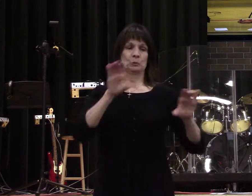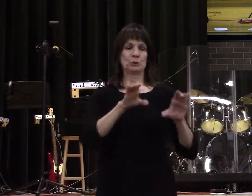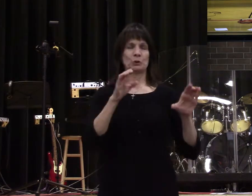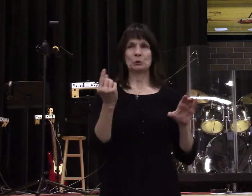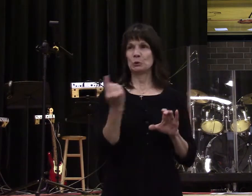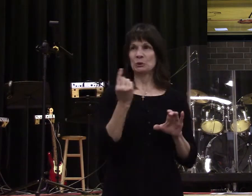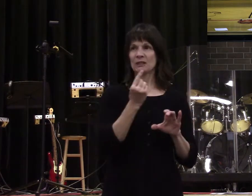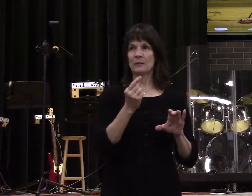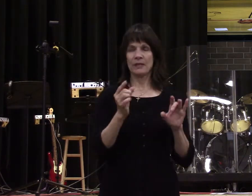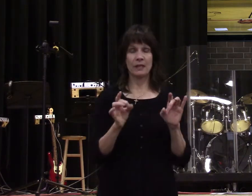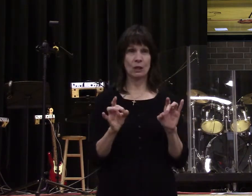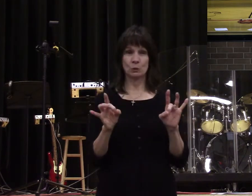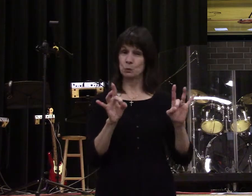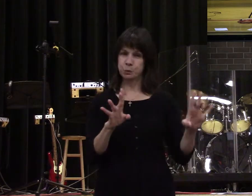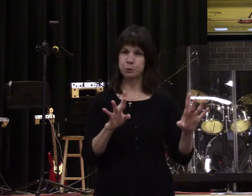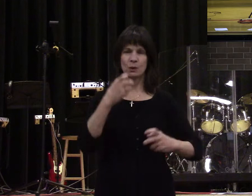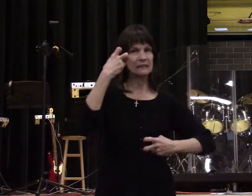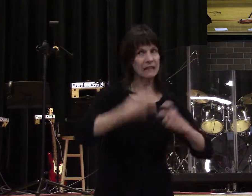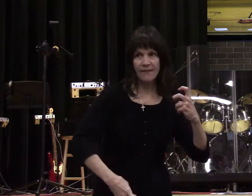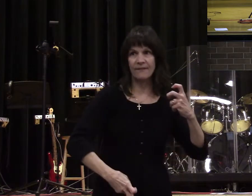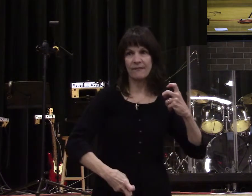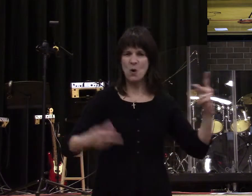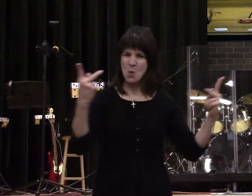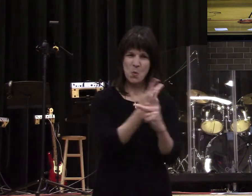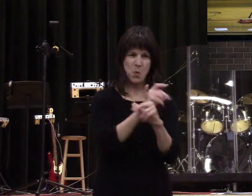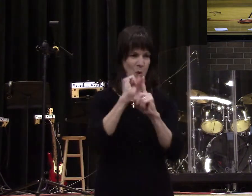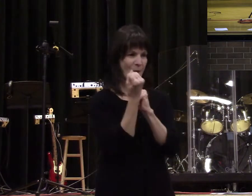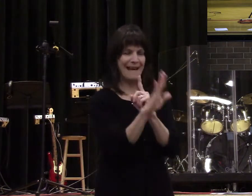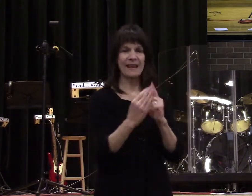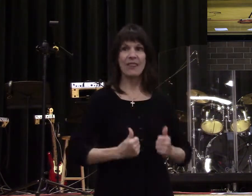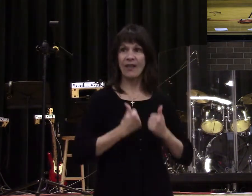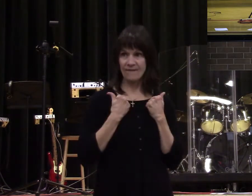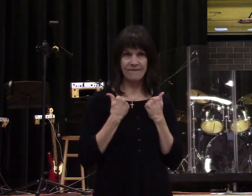doing during the hardest assignment? He was going to